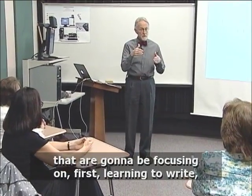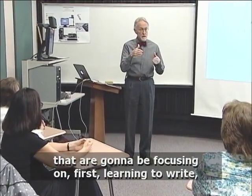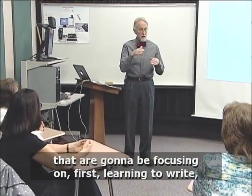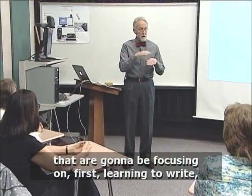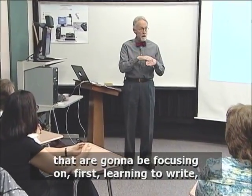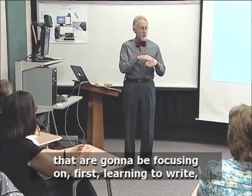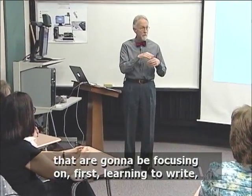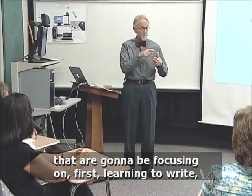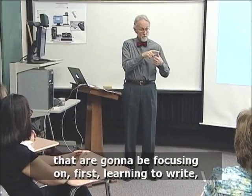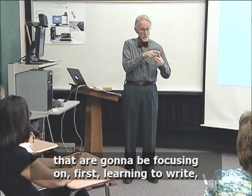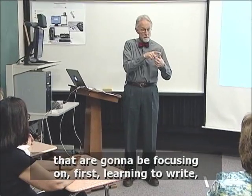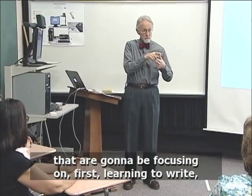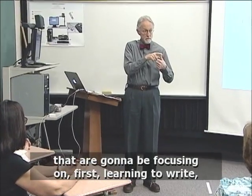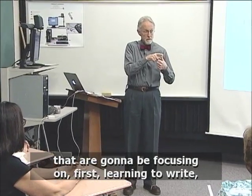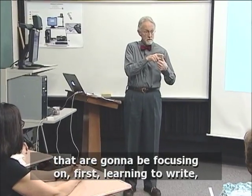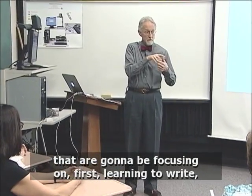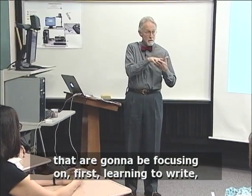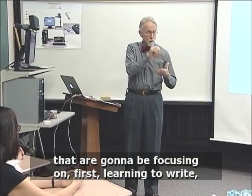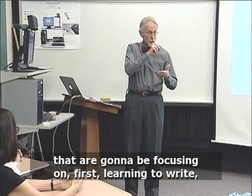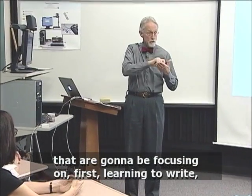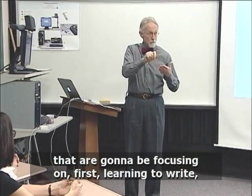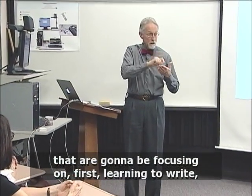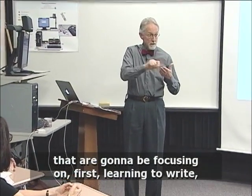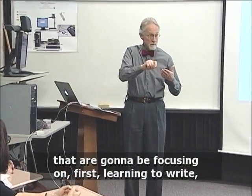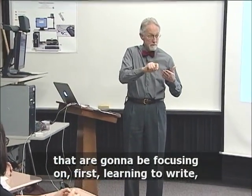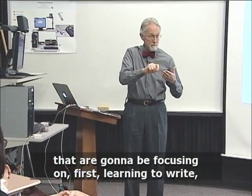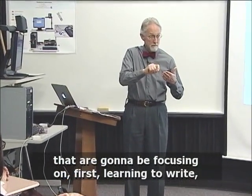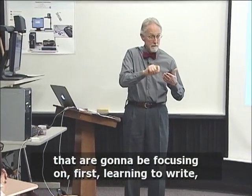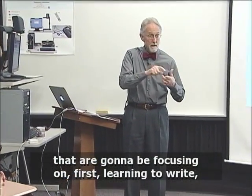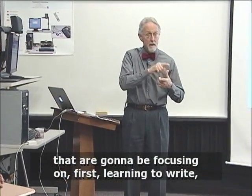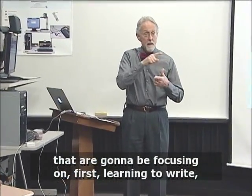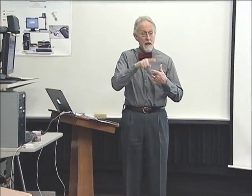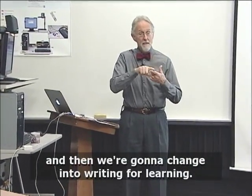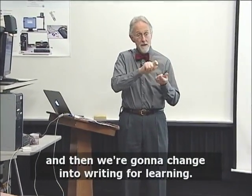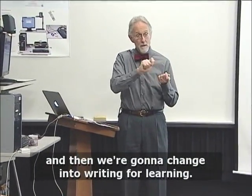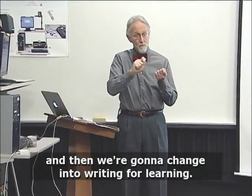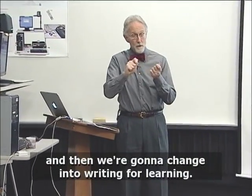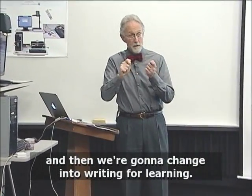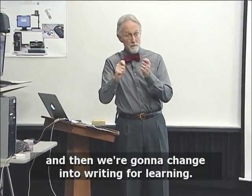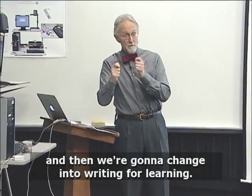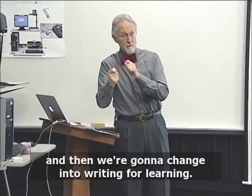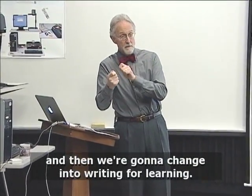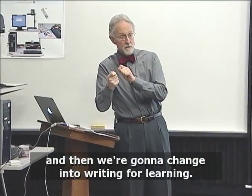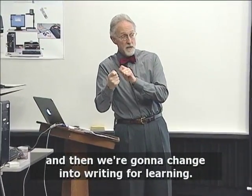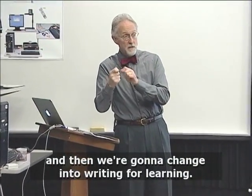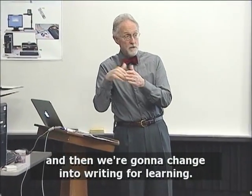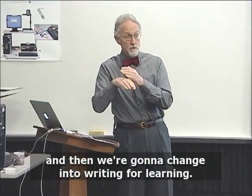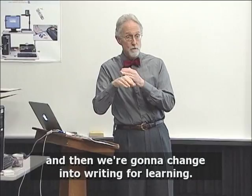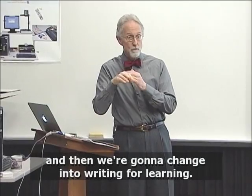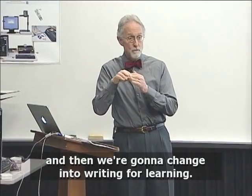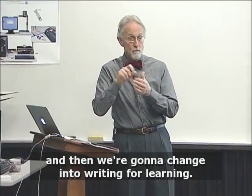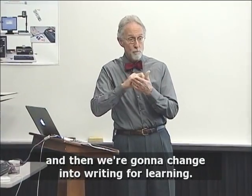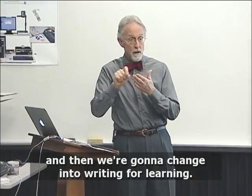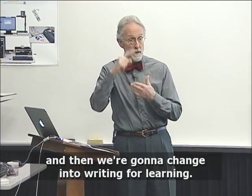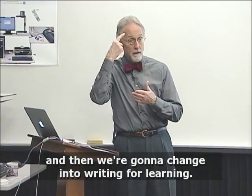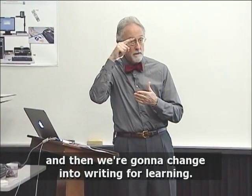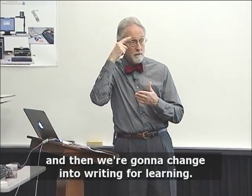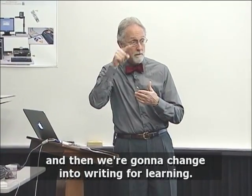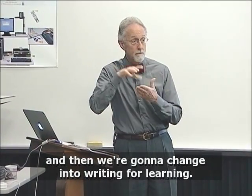focusing on first learning to write, and then we're going to change into writing for